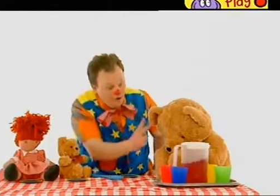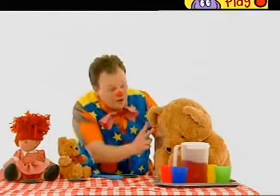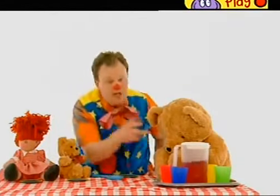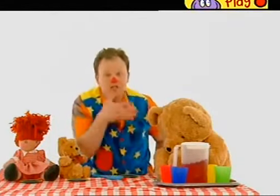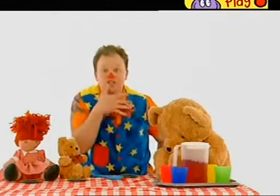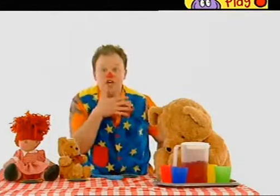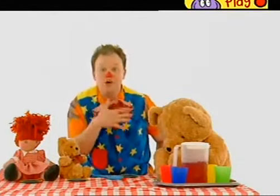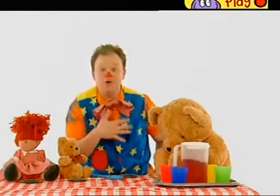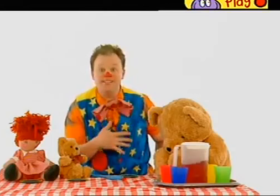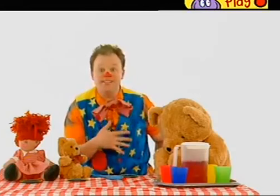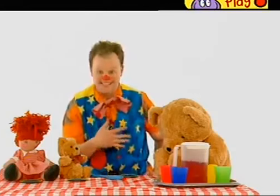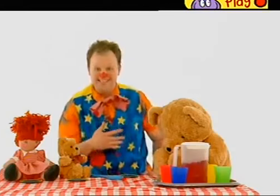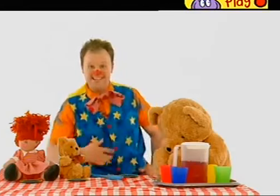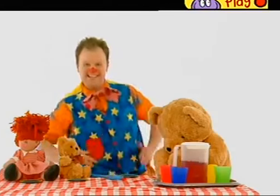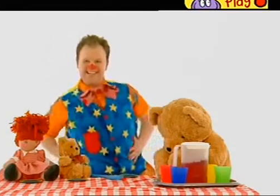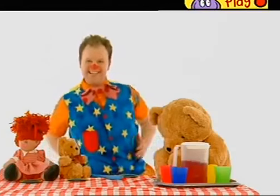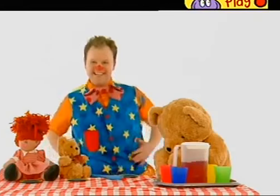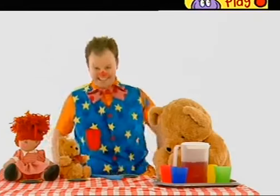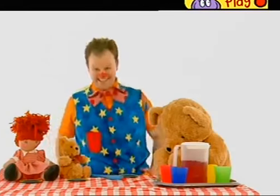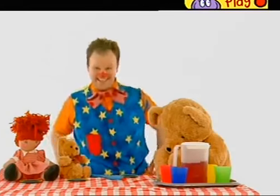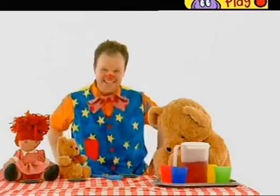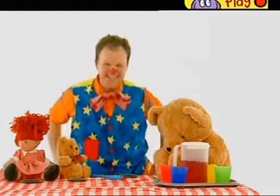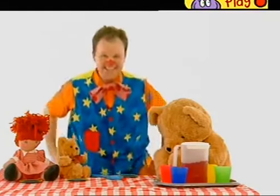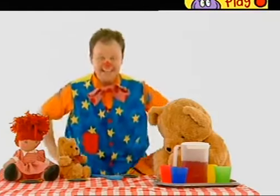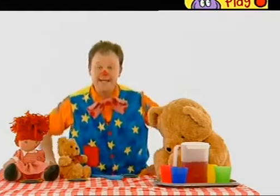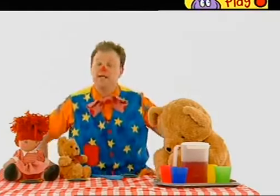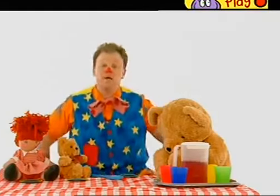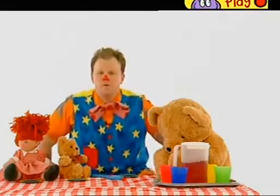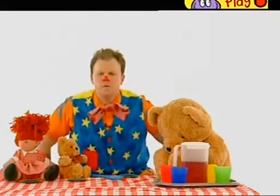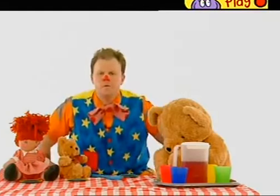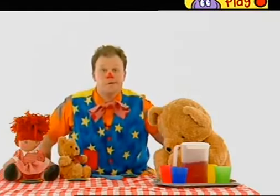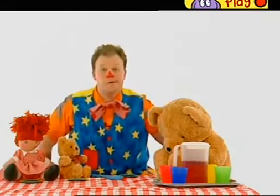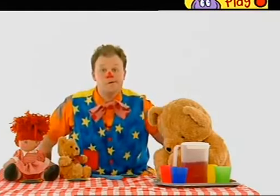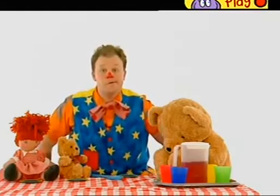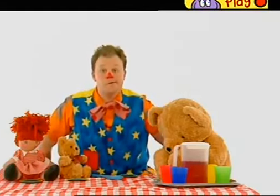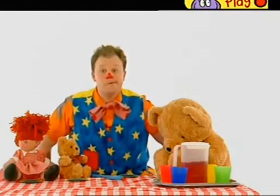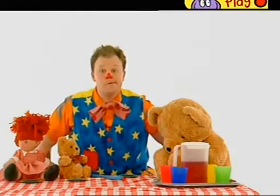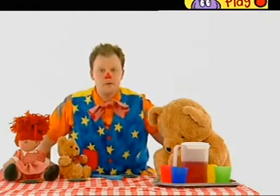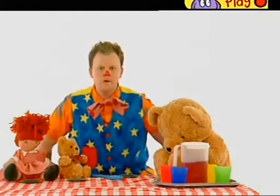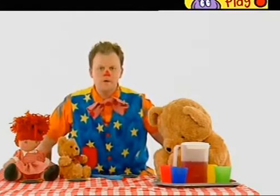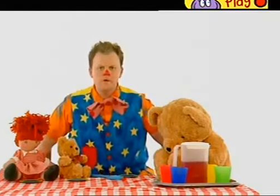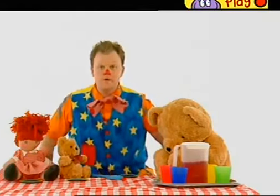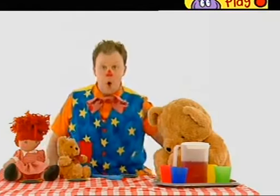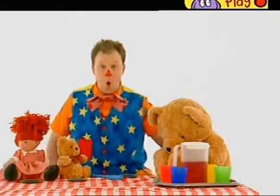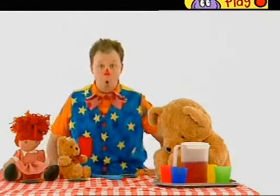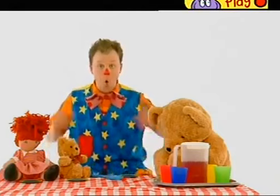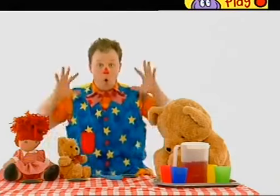Look, juice. Now, Mr. Tumble, what food does Little Teddy want at the party? Ooh.